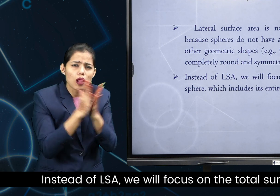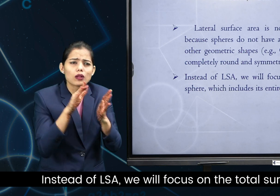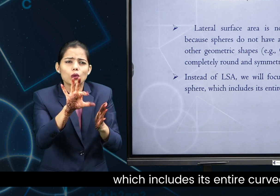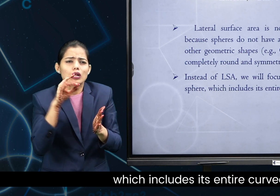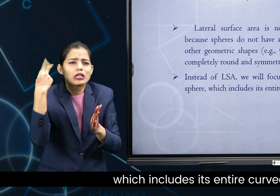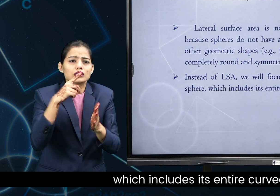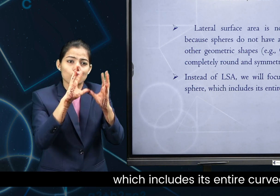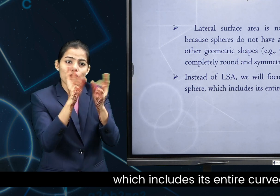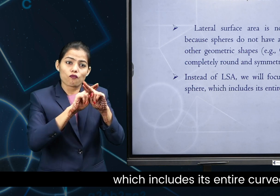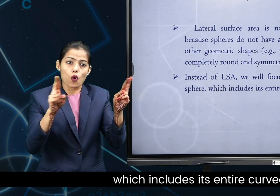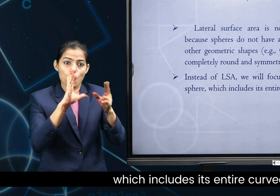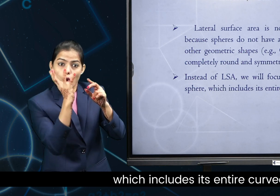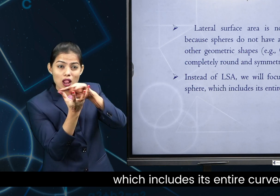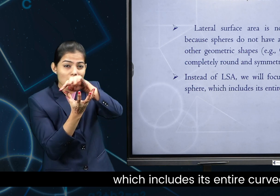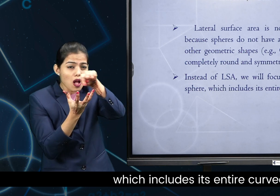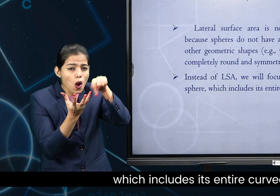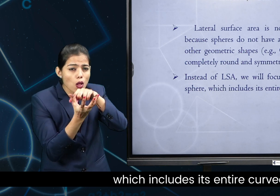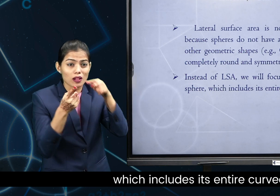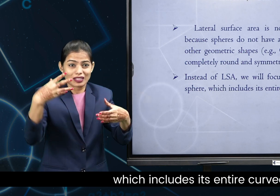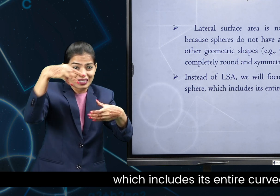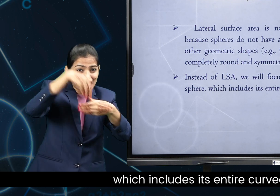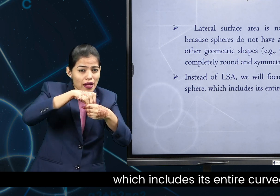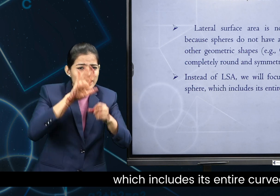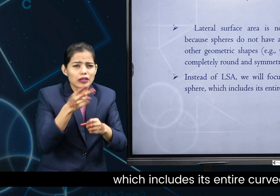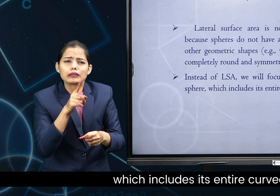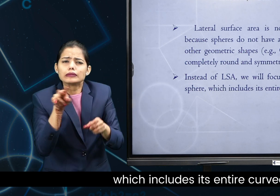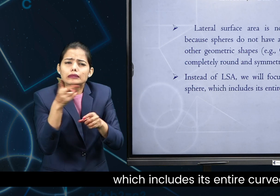which includes its entire curved surface.